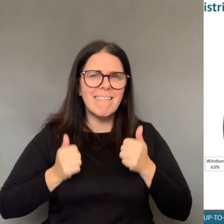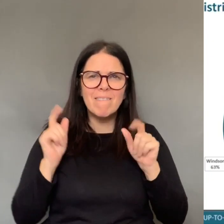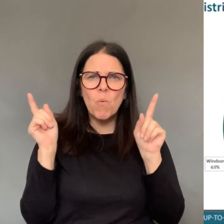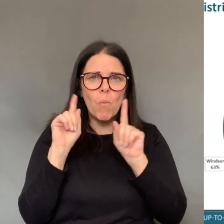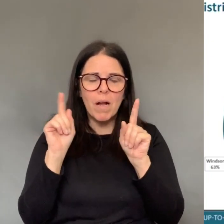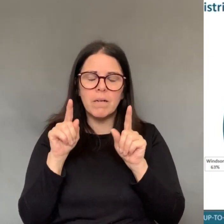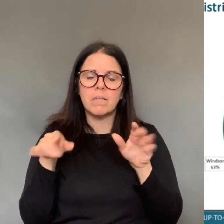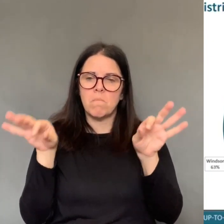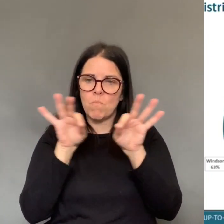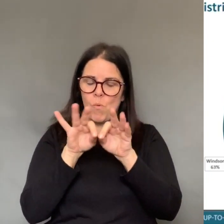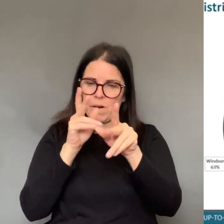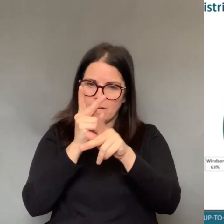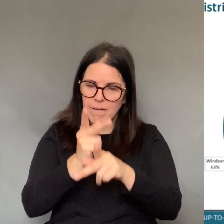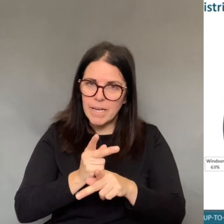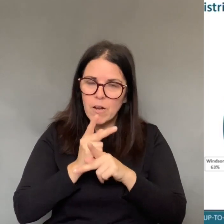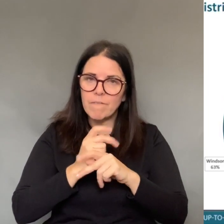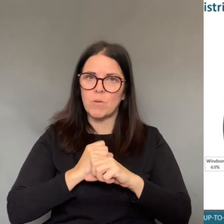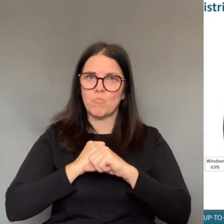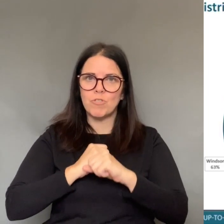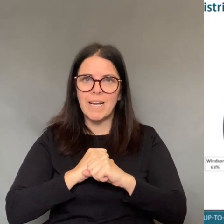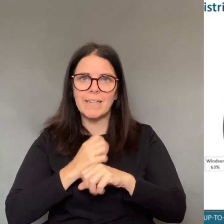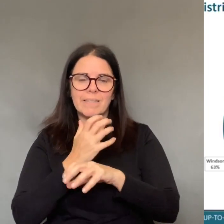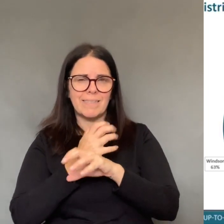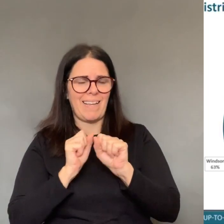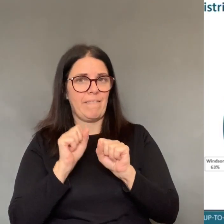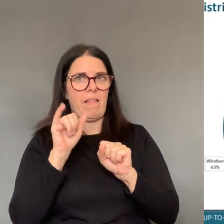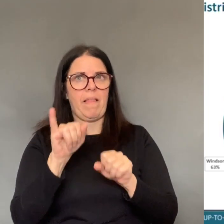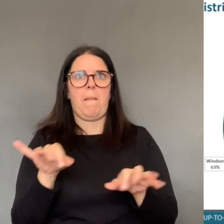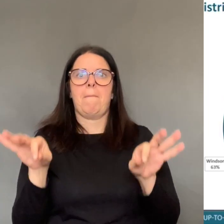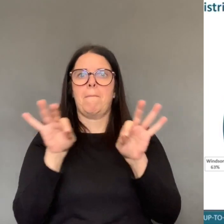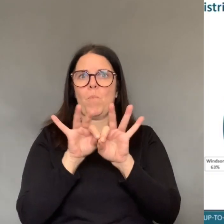have cases in each of the municipalities.